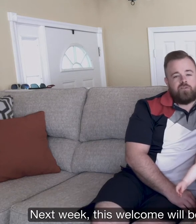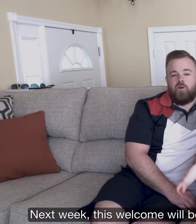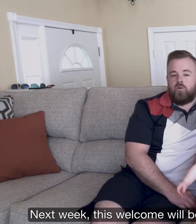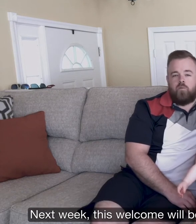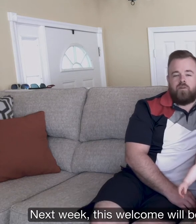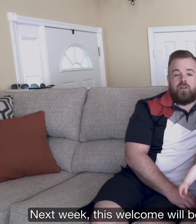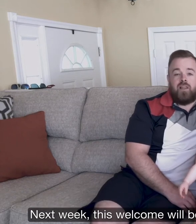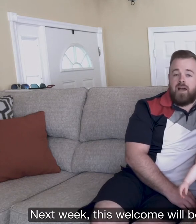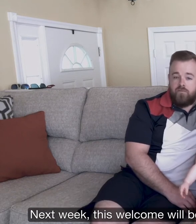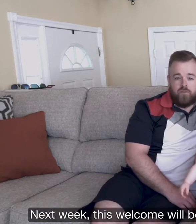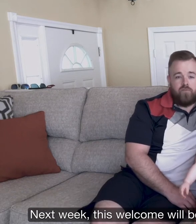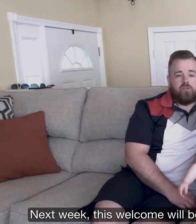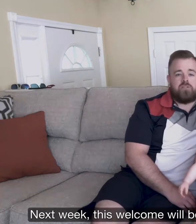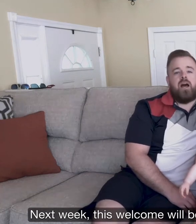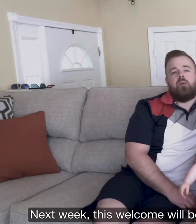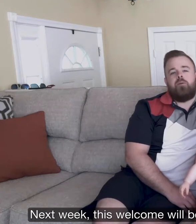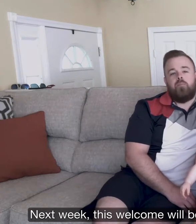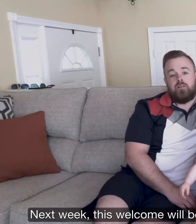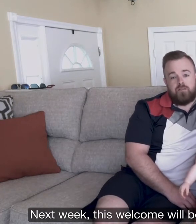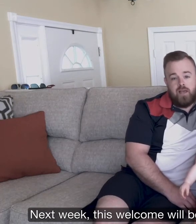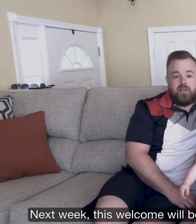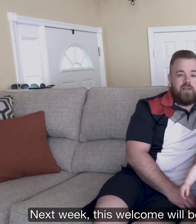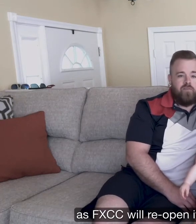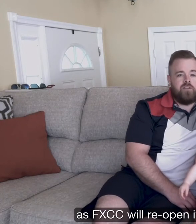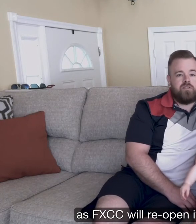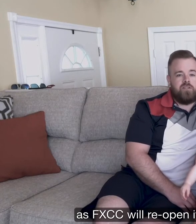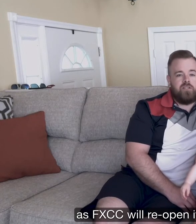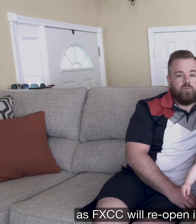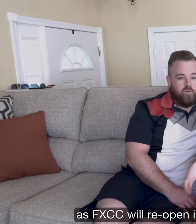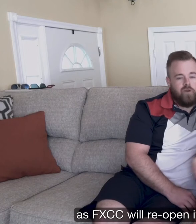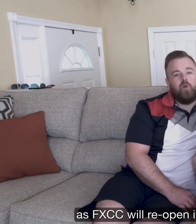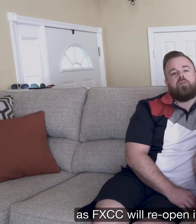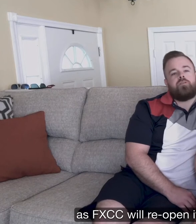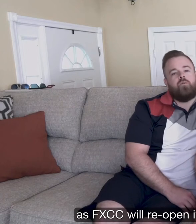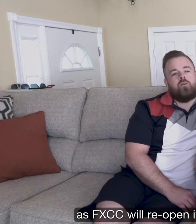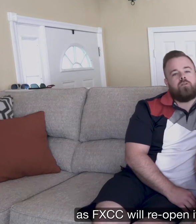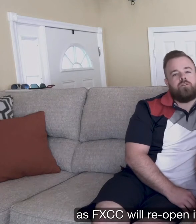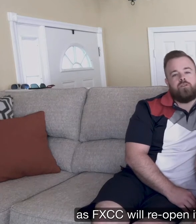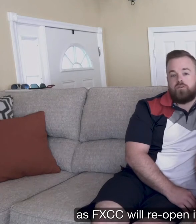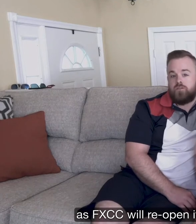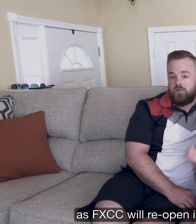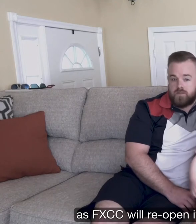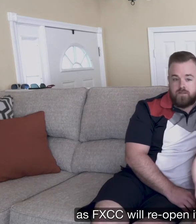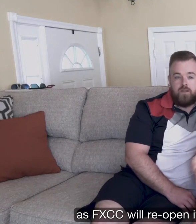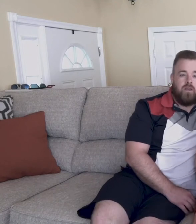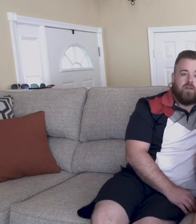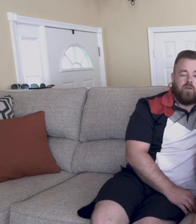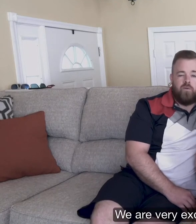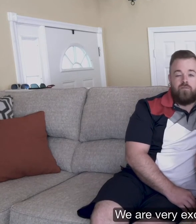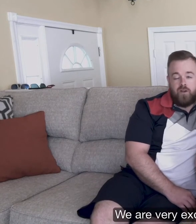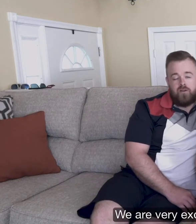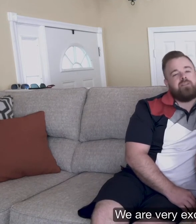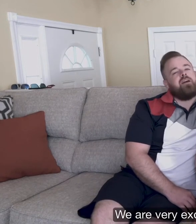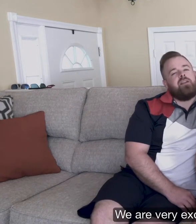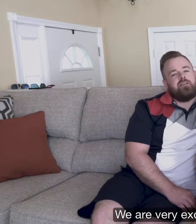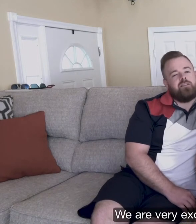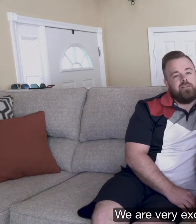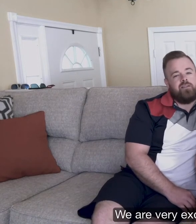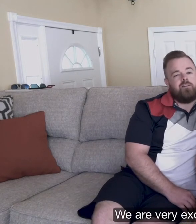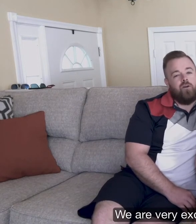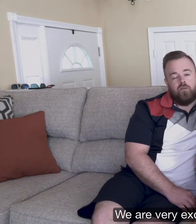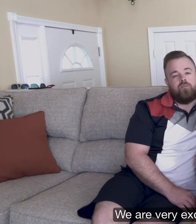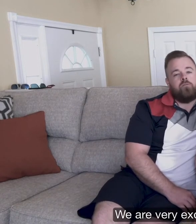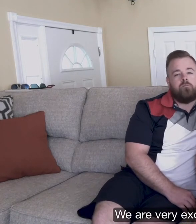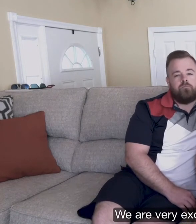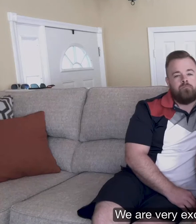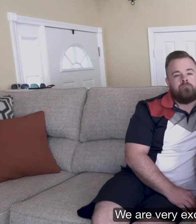week, this welcome will be done live for the first time in months as FXCC will reopen its doors to church services. And we're very excited to